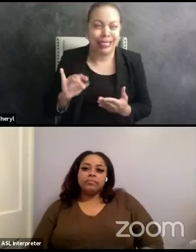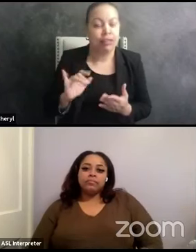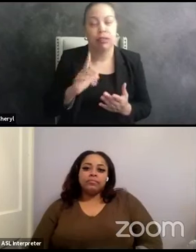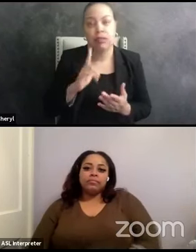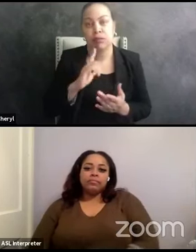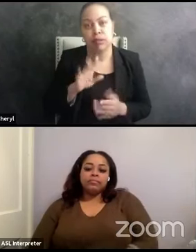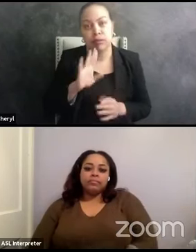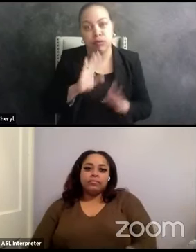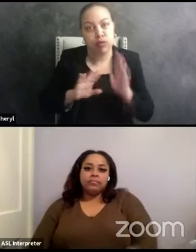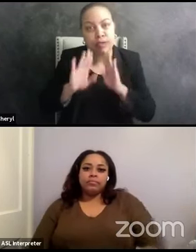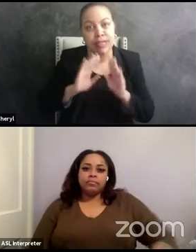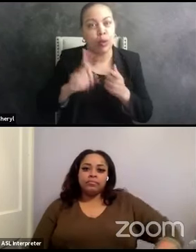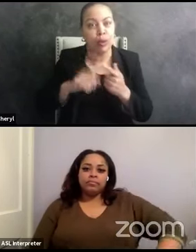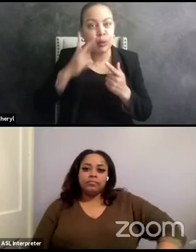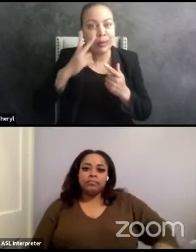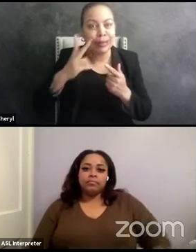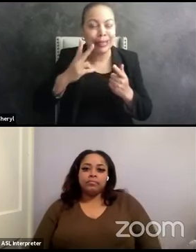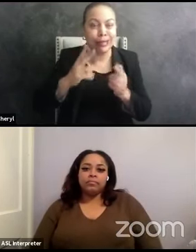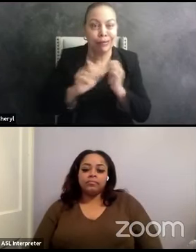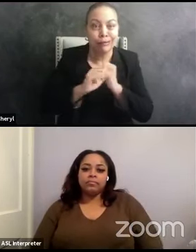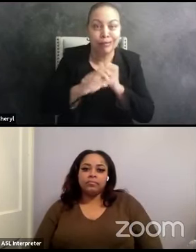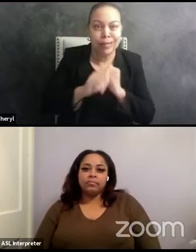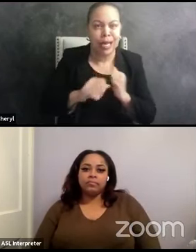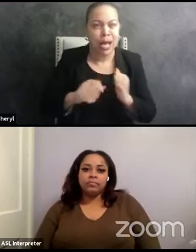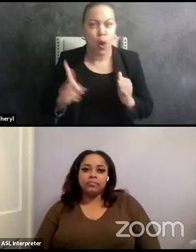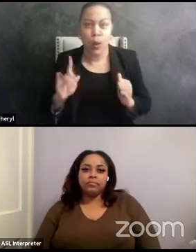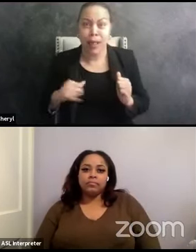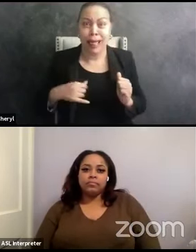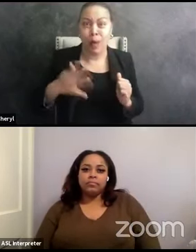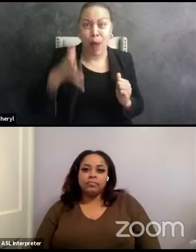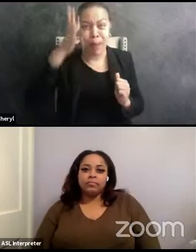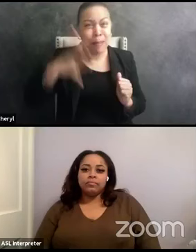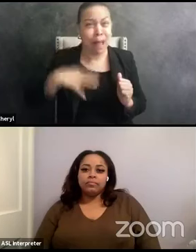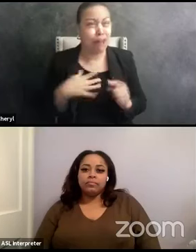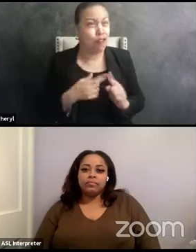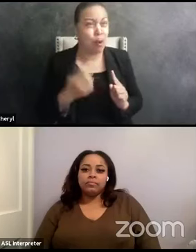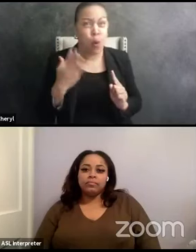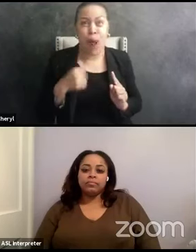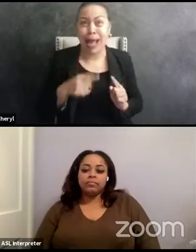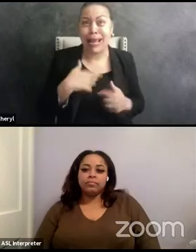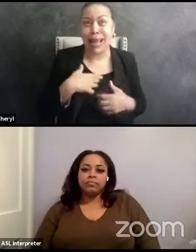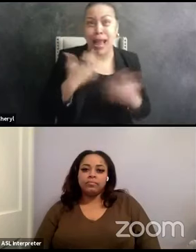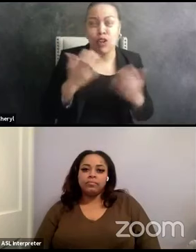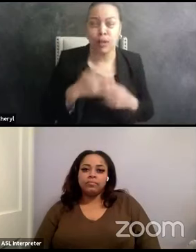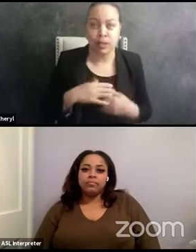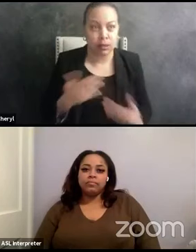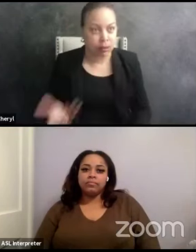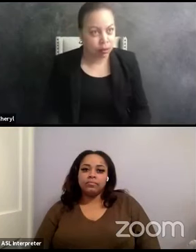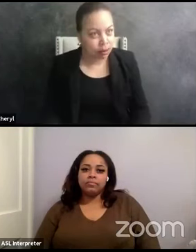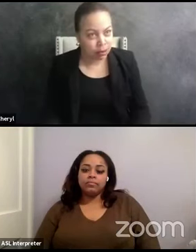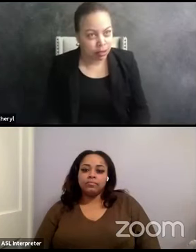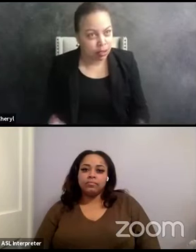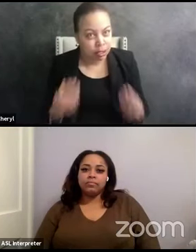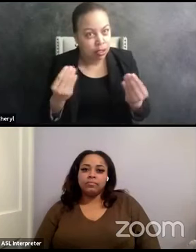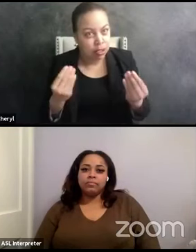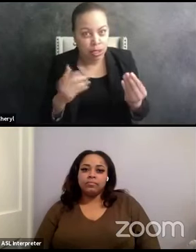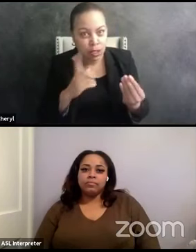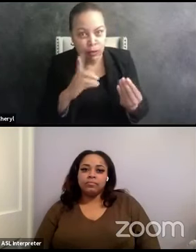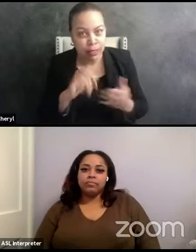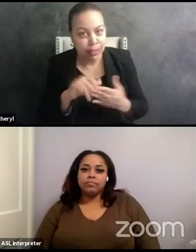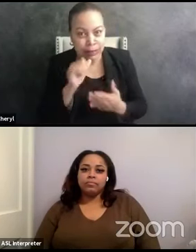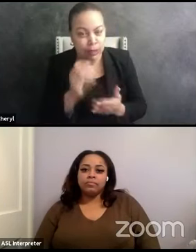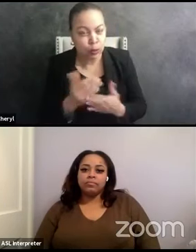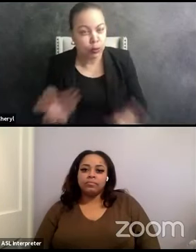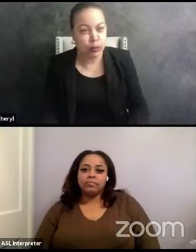all of these stories that are like, where did this white man come from? Why is this white man so angry? And you're like, are you kidding me? Like, he's Right. not